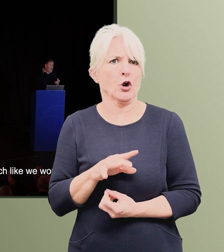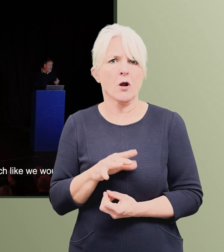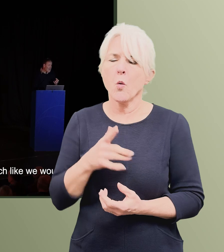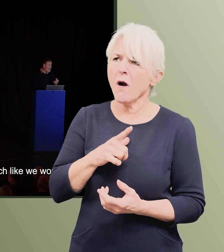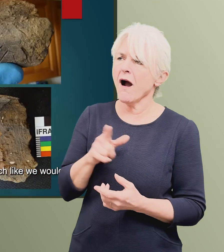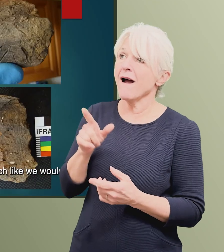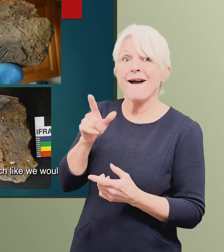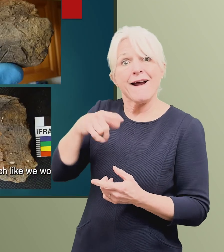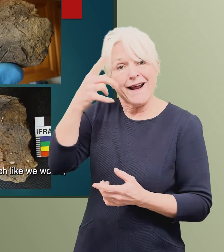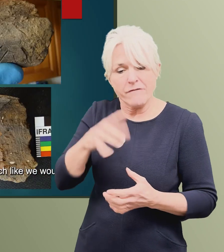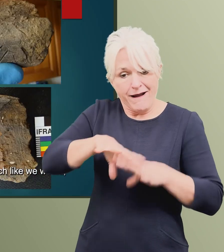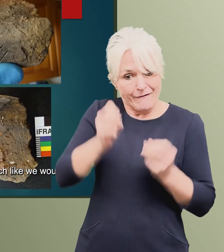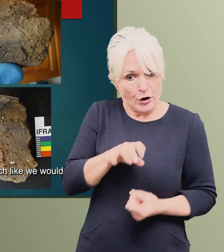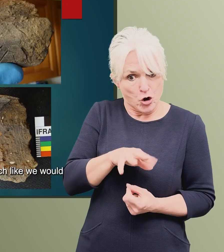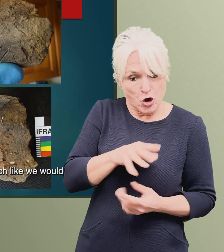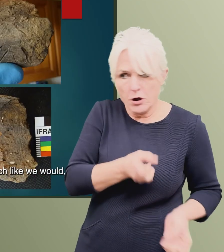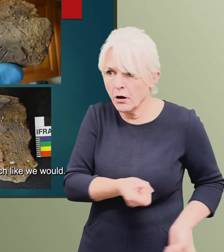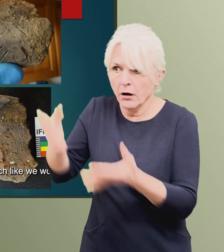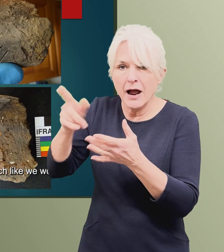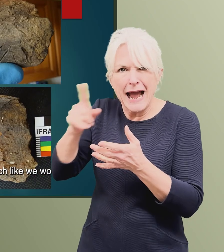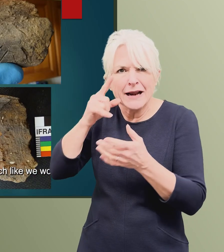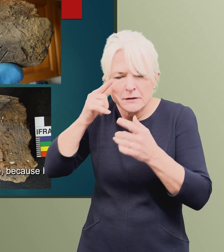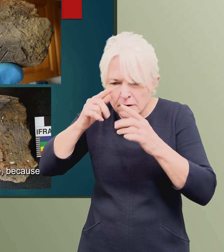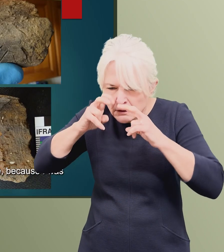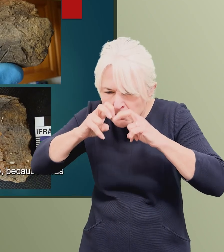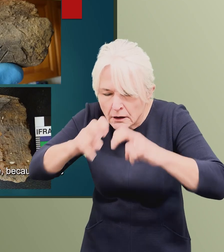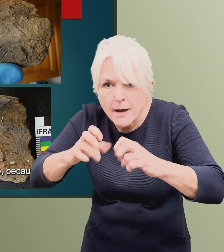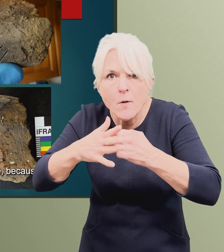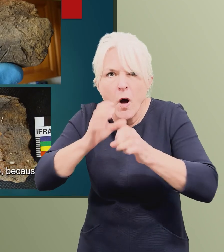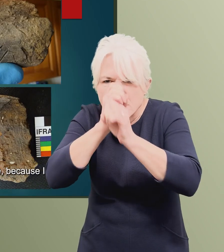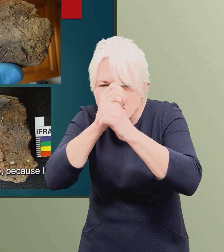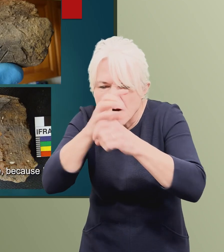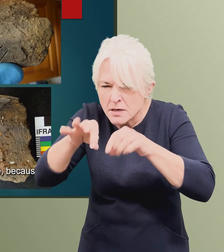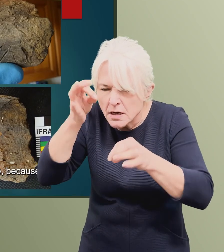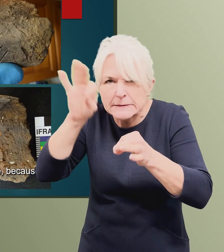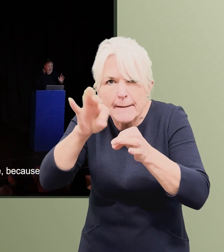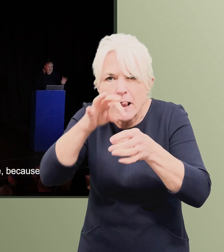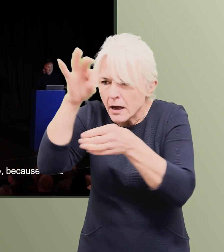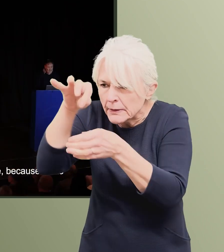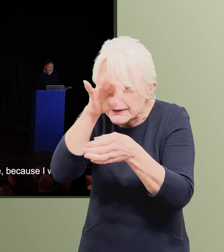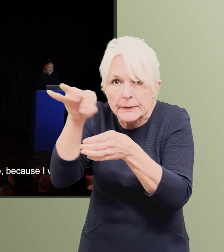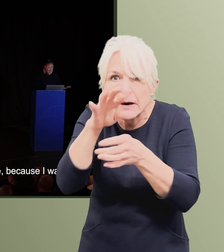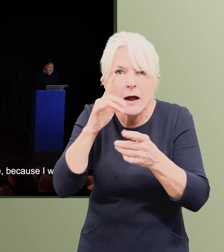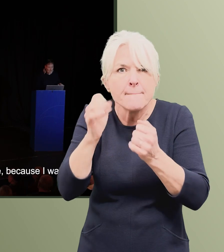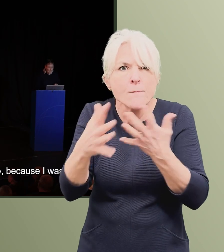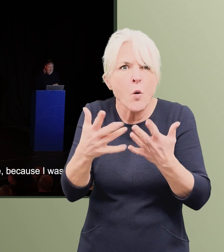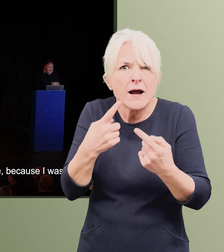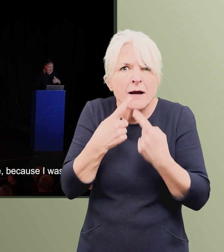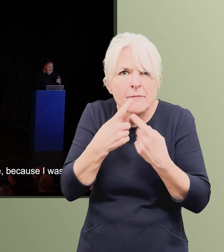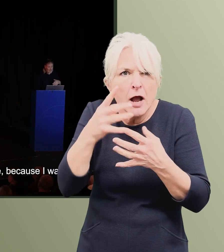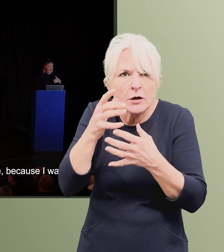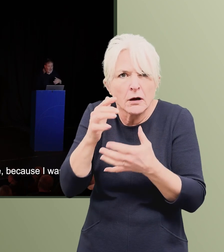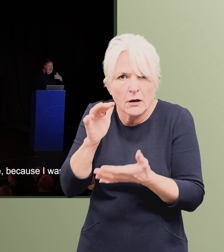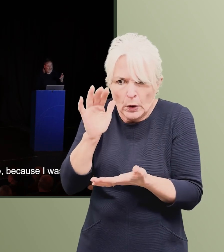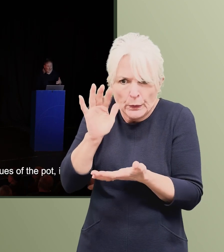wholesale, very much like we would sort of give a chance for it to be excavated in the laboratory rather than on site,